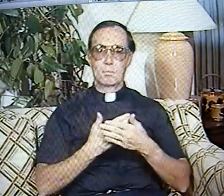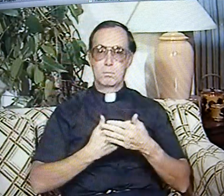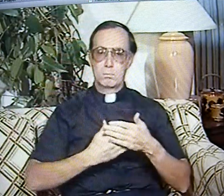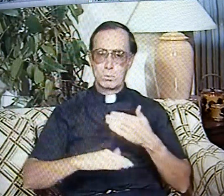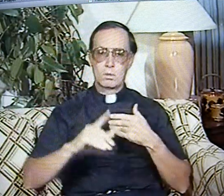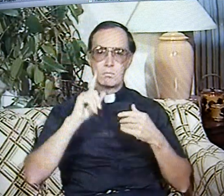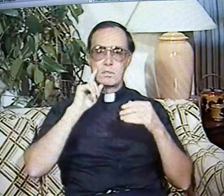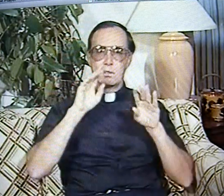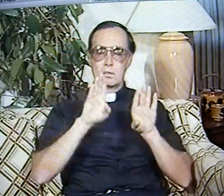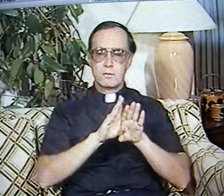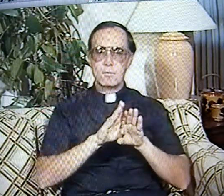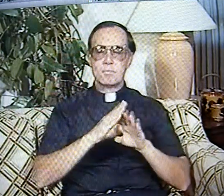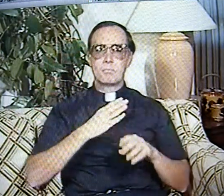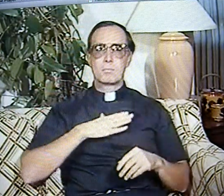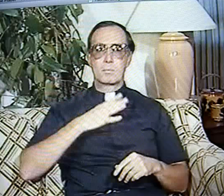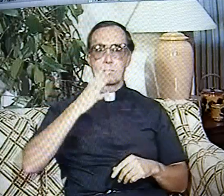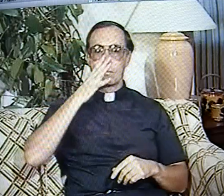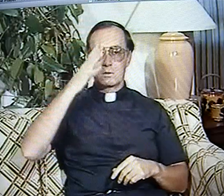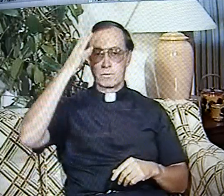deaf. I was born deaf.